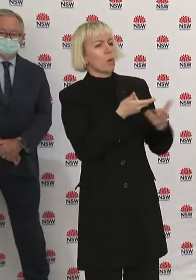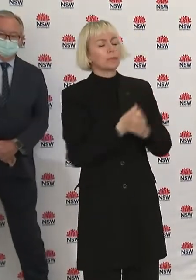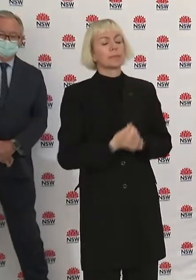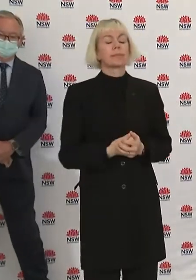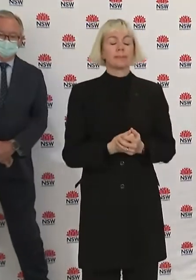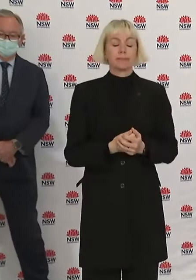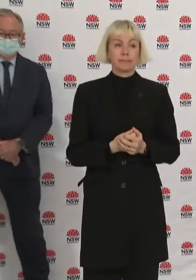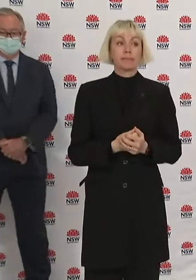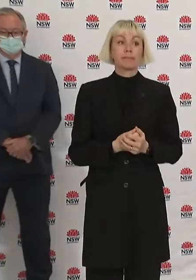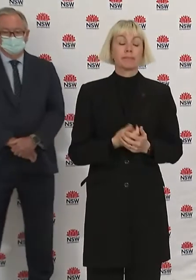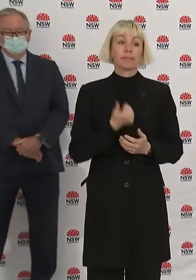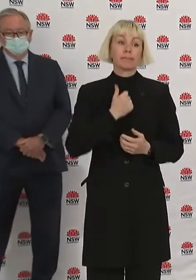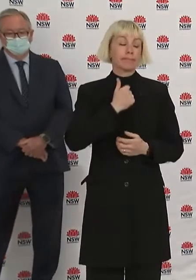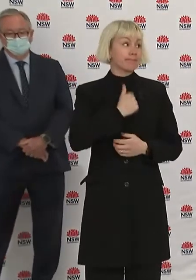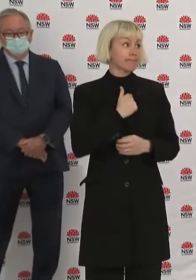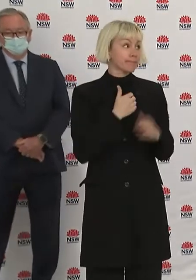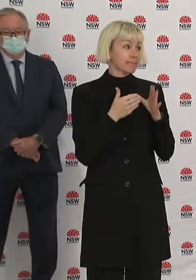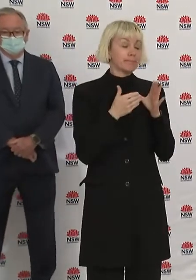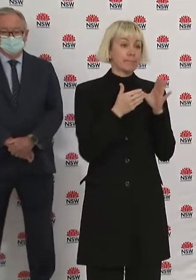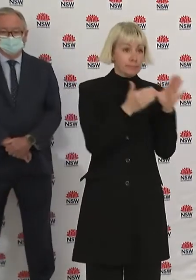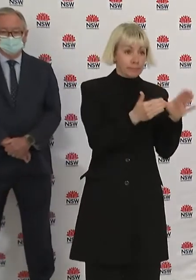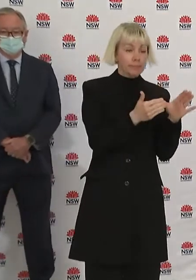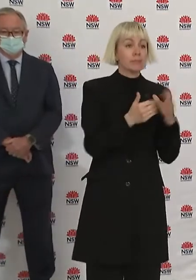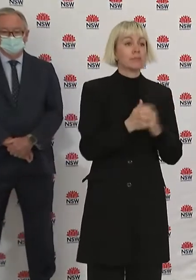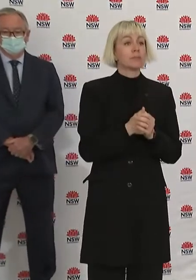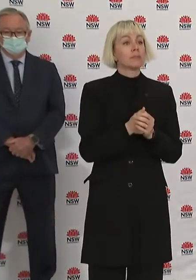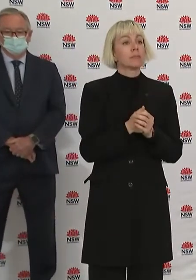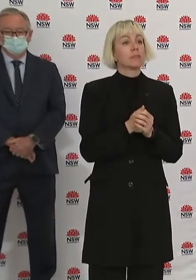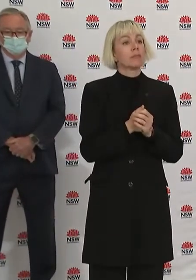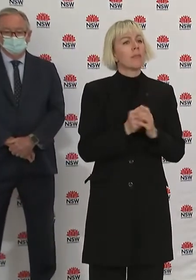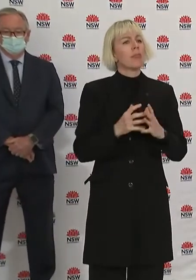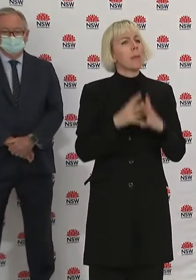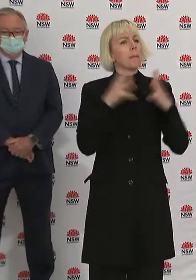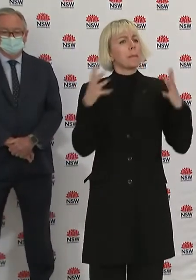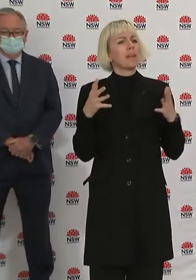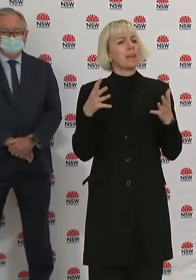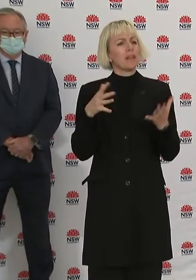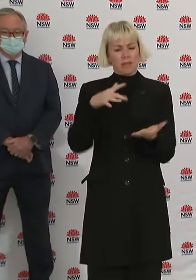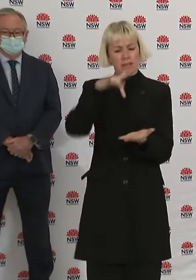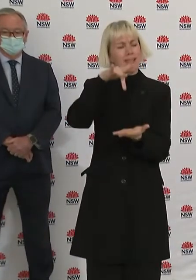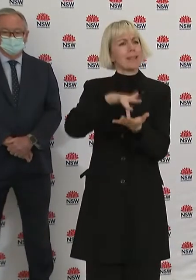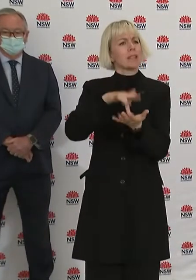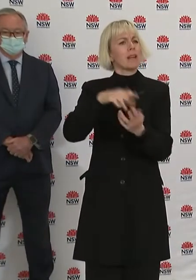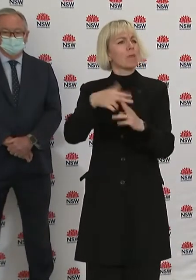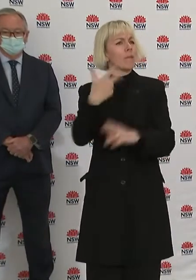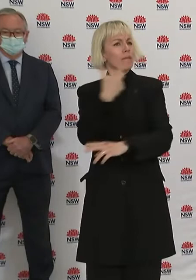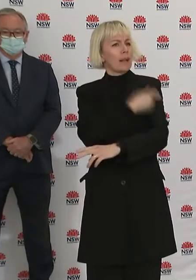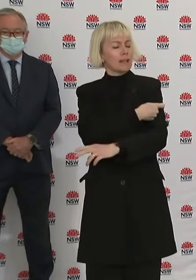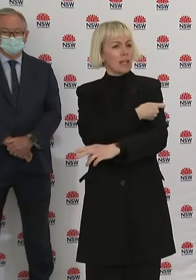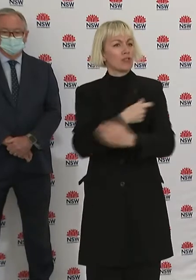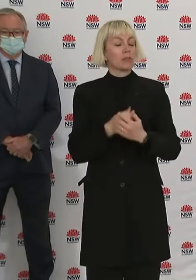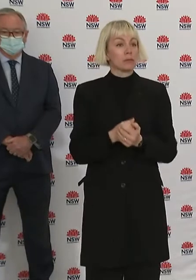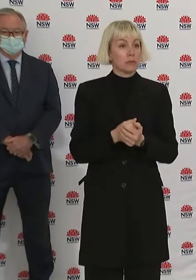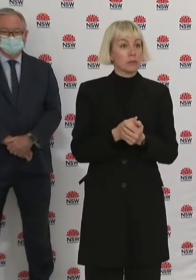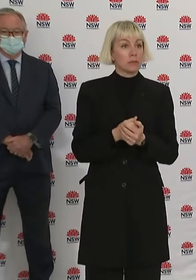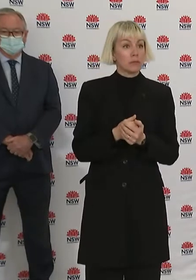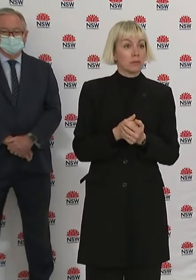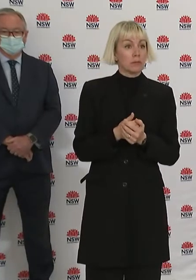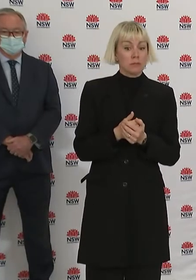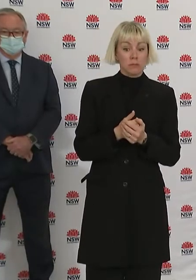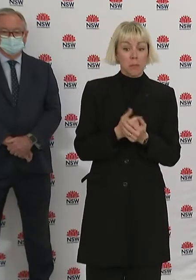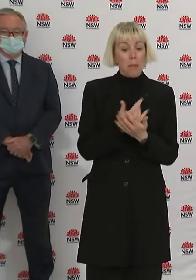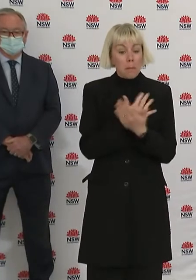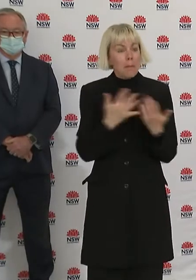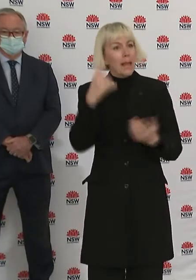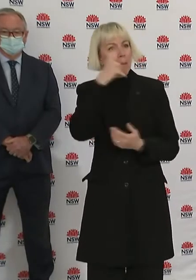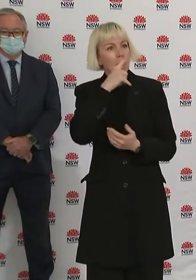I'm trying to say is that at the state hubs, we've had many bookings for AstraZeneca go wanting. And there's plenty of